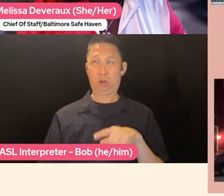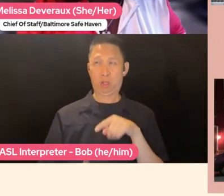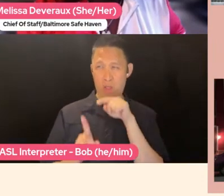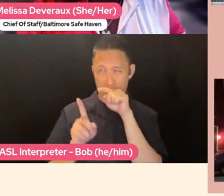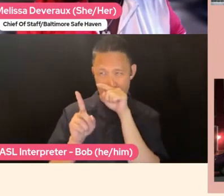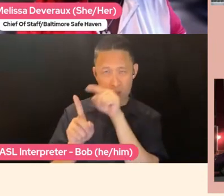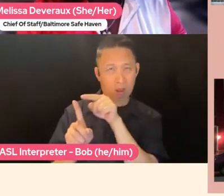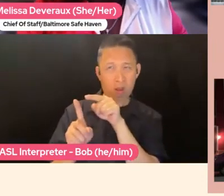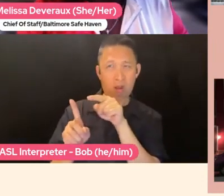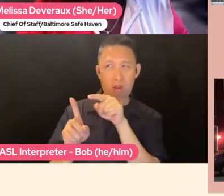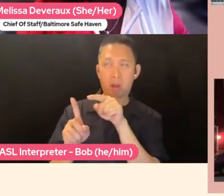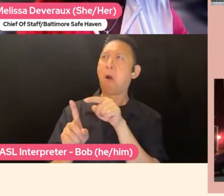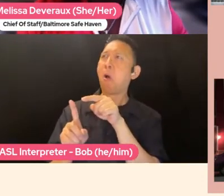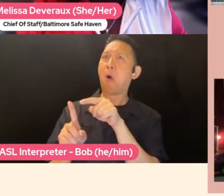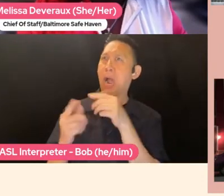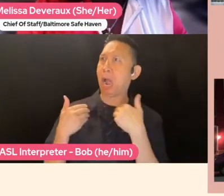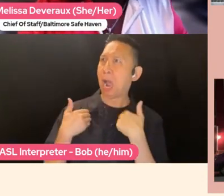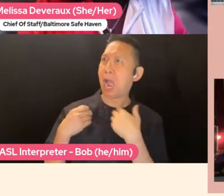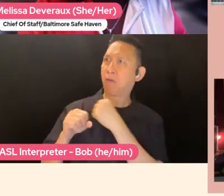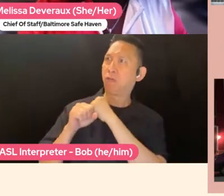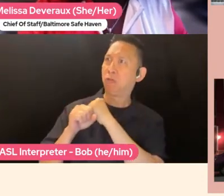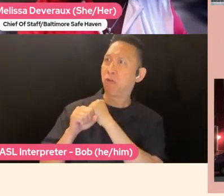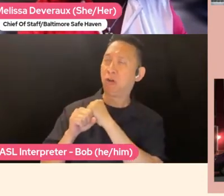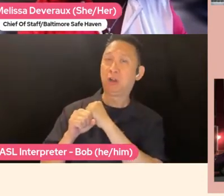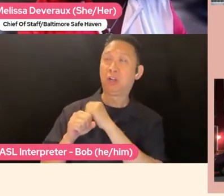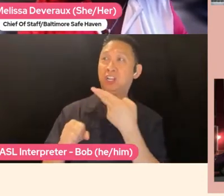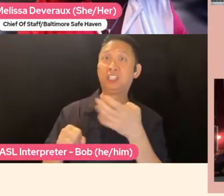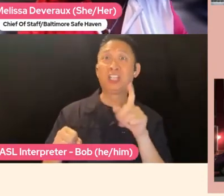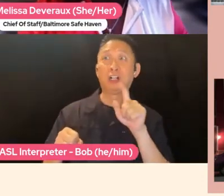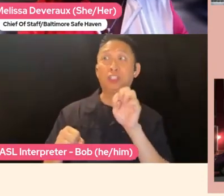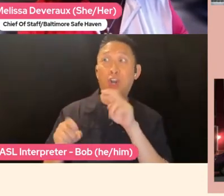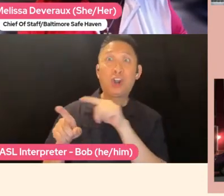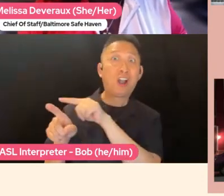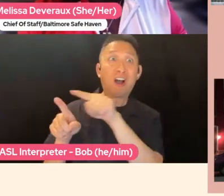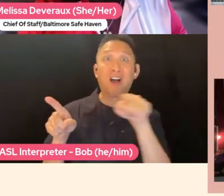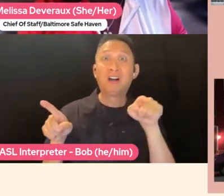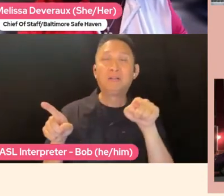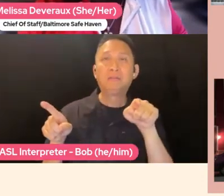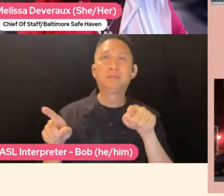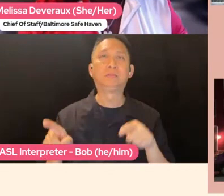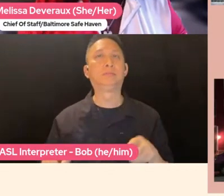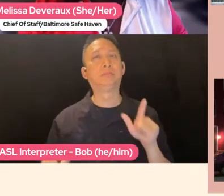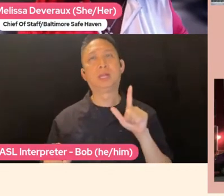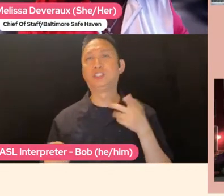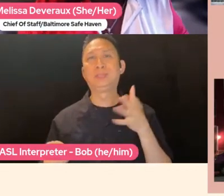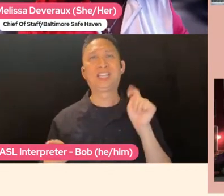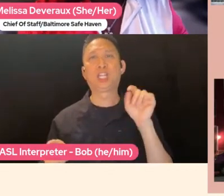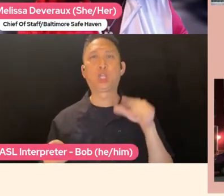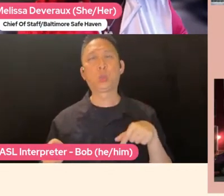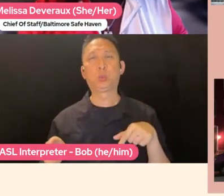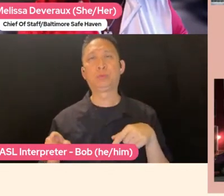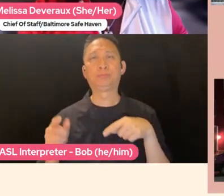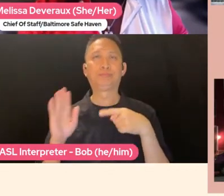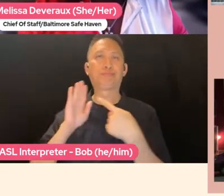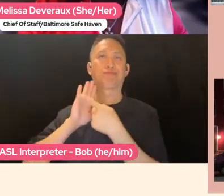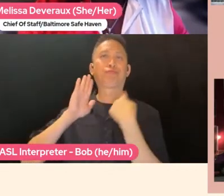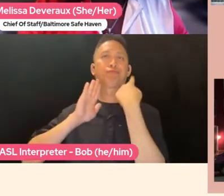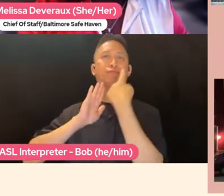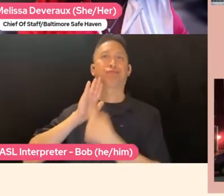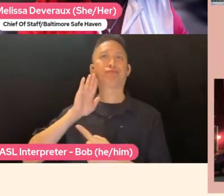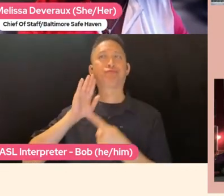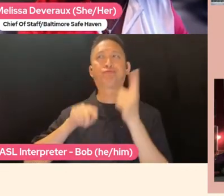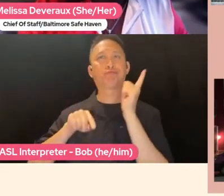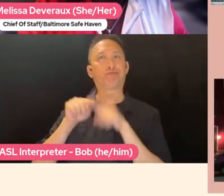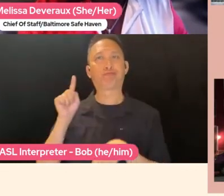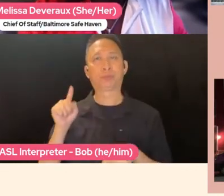up LGBTQ people were discriminated against in those housing programs. If you did get in, you were lucky. You suffered abuse, you